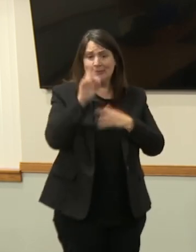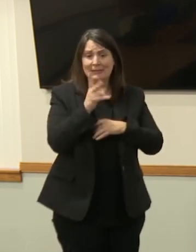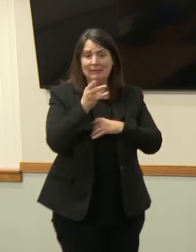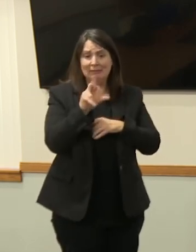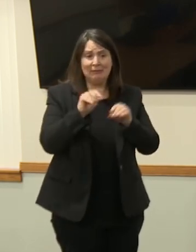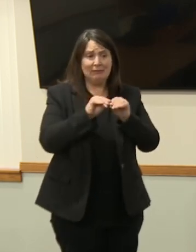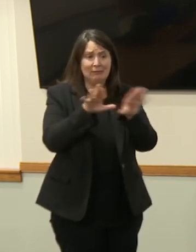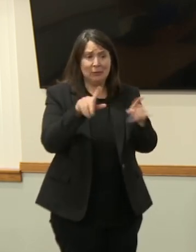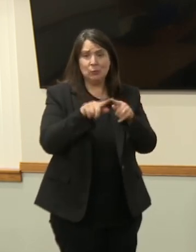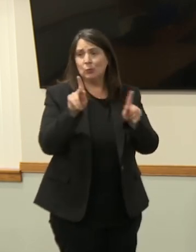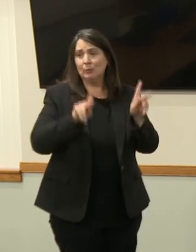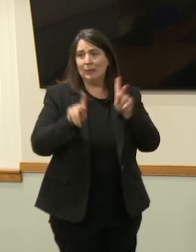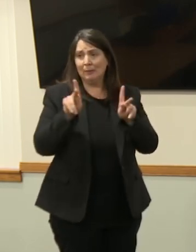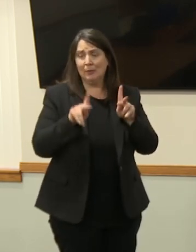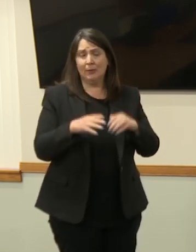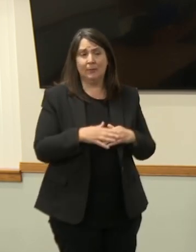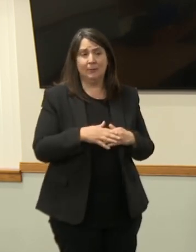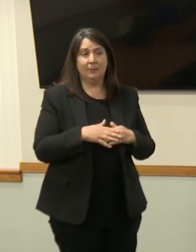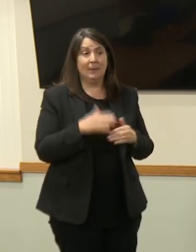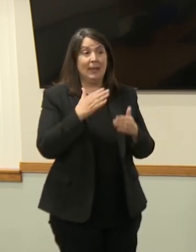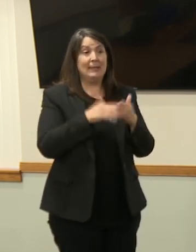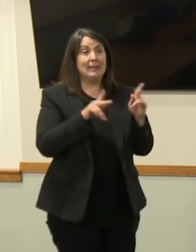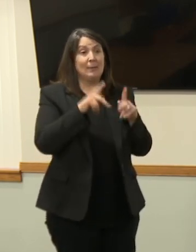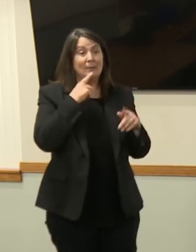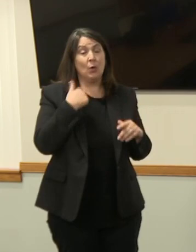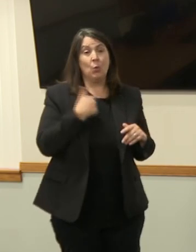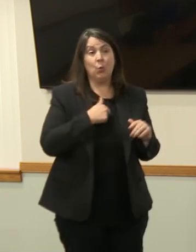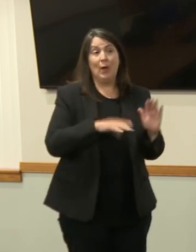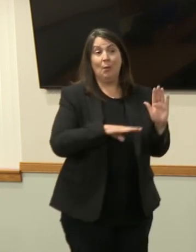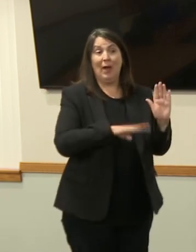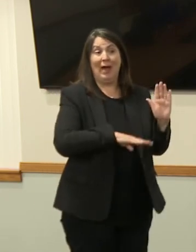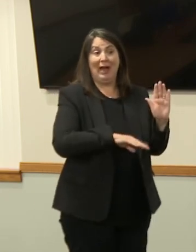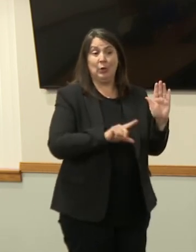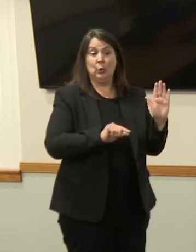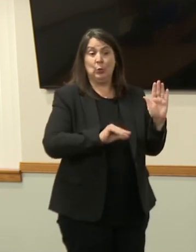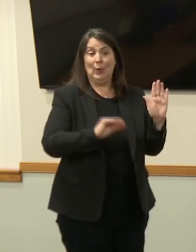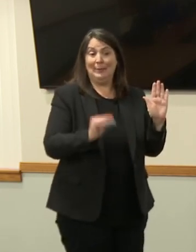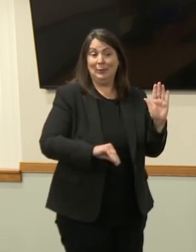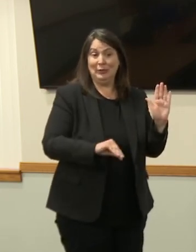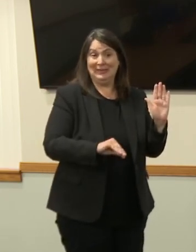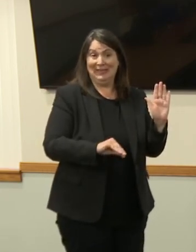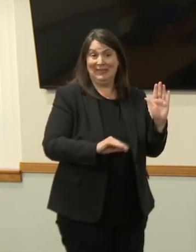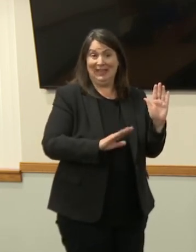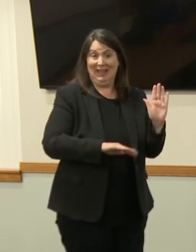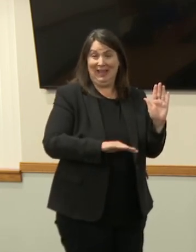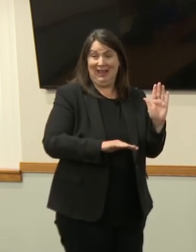example is someone says, previously we were wanting to be under 20% to move into a new phase.